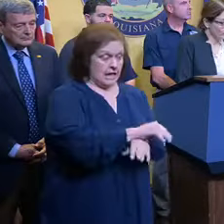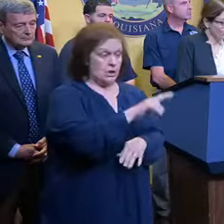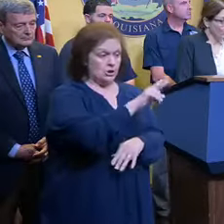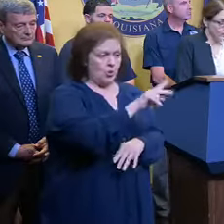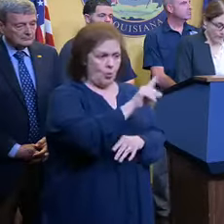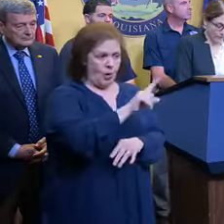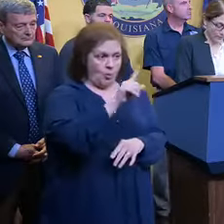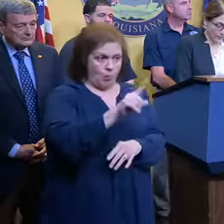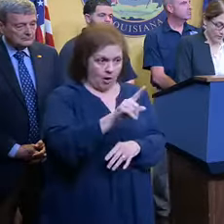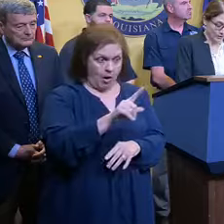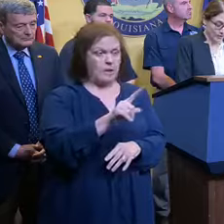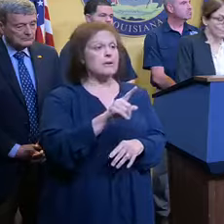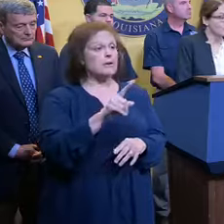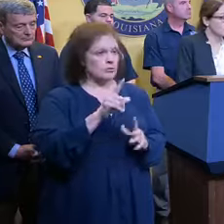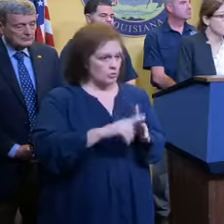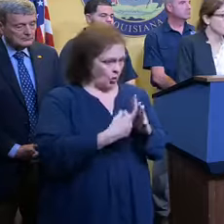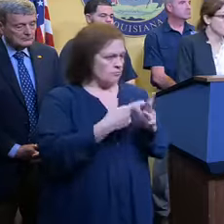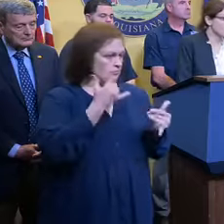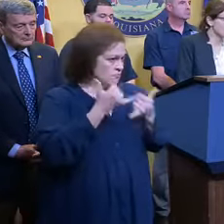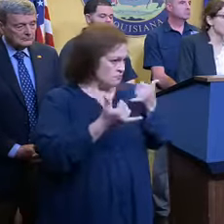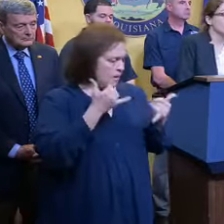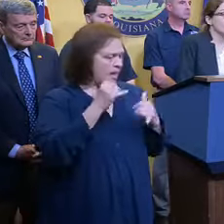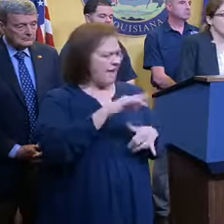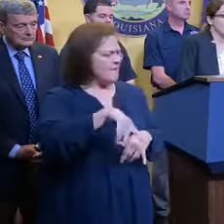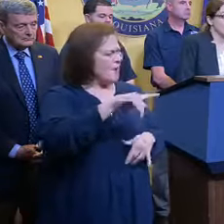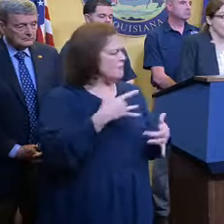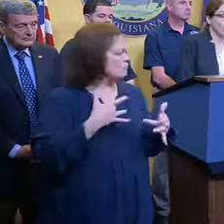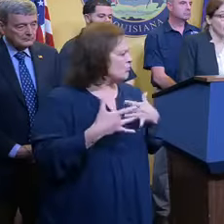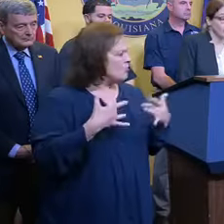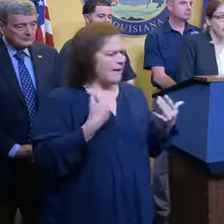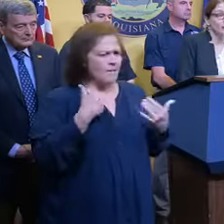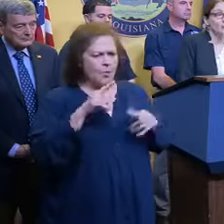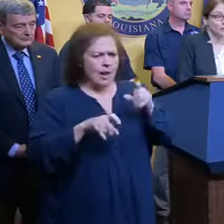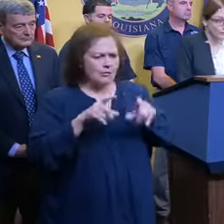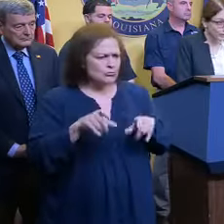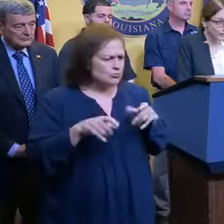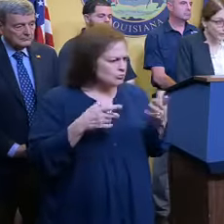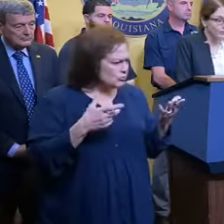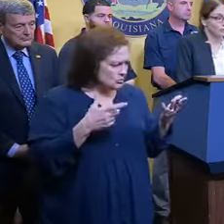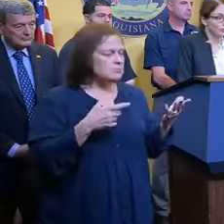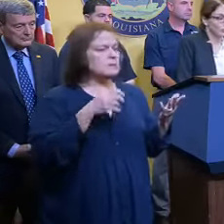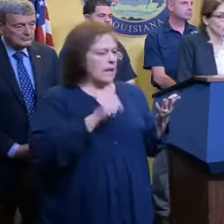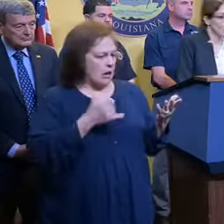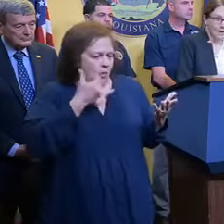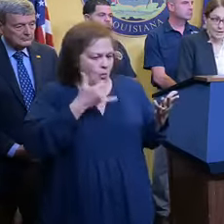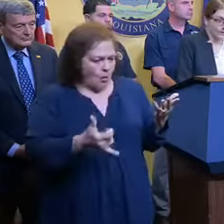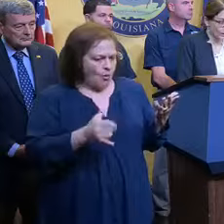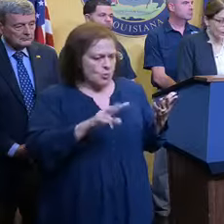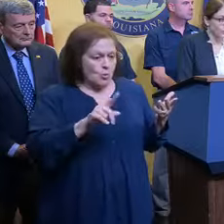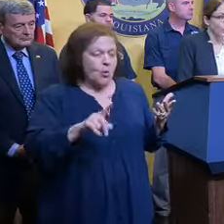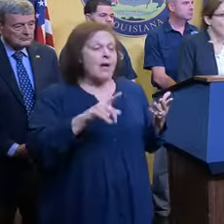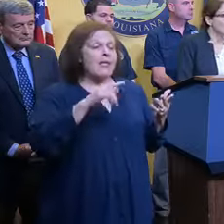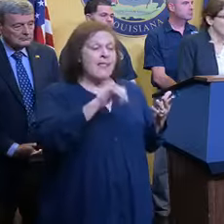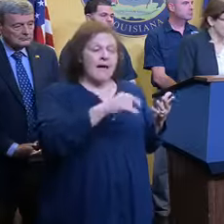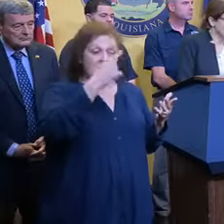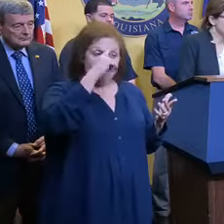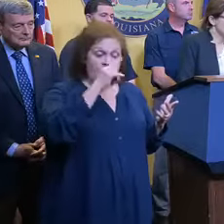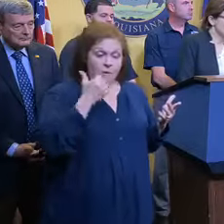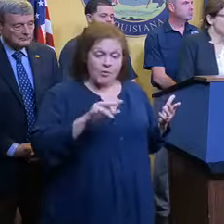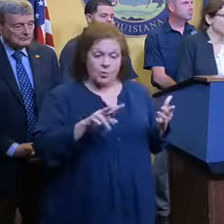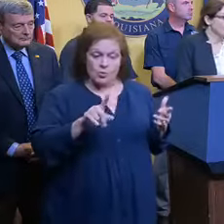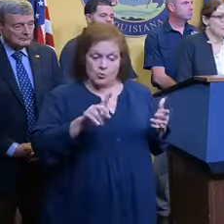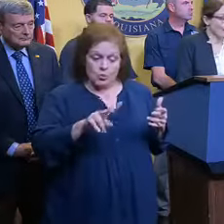211 will be available to take questions and concerns of the healthy public, those who are not ill, about